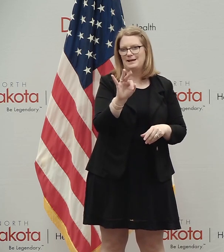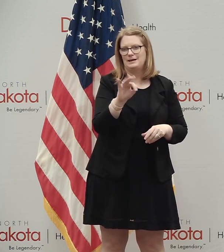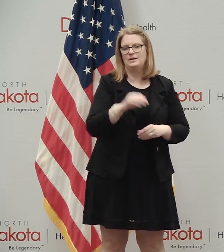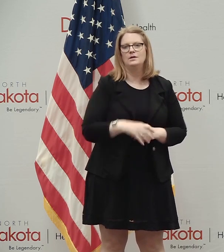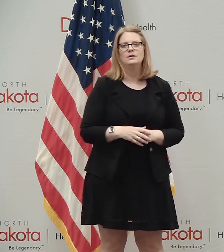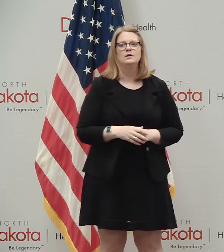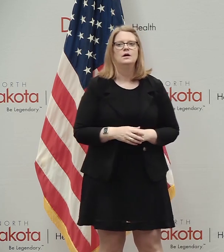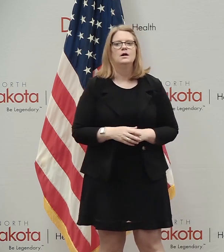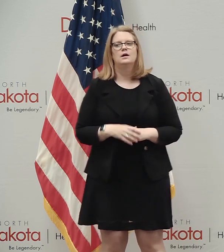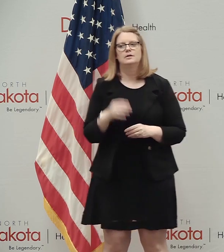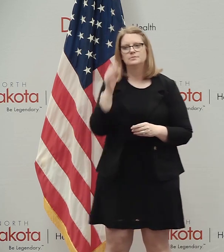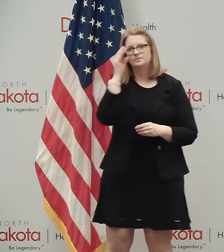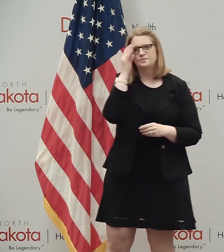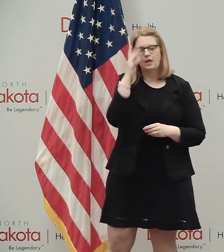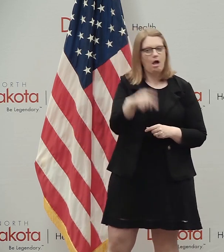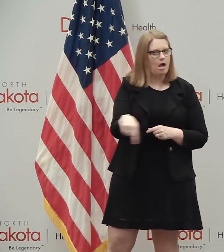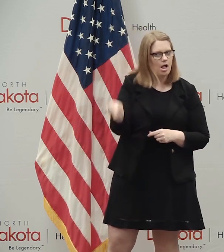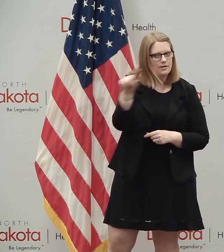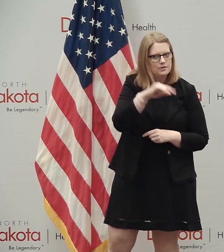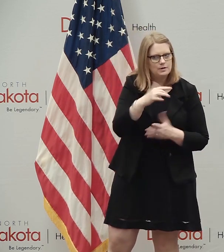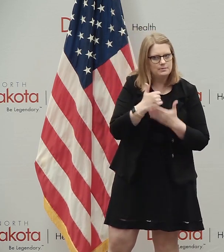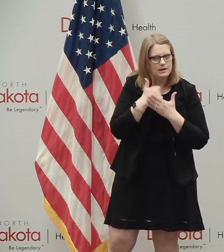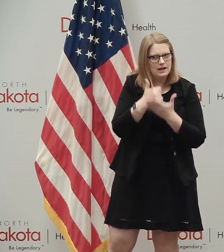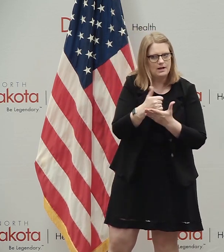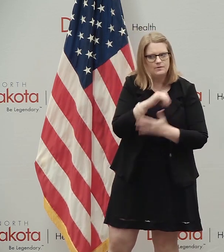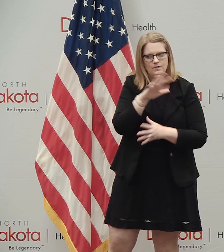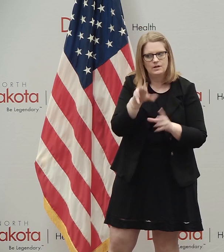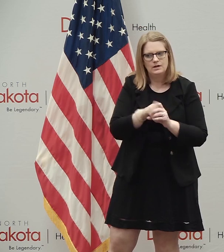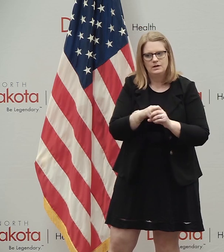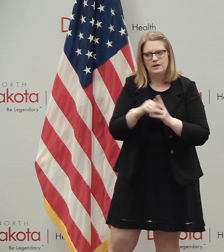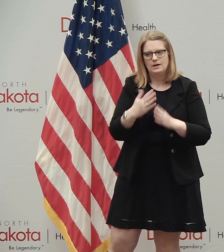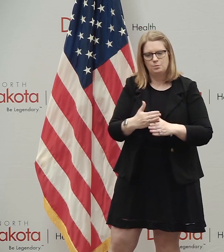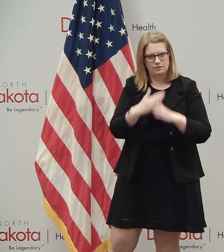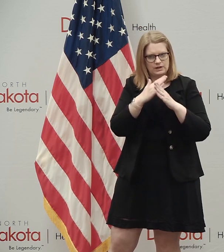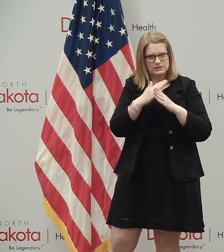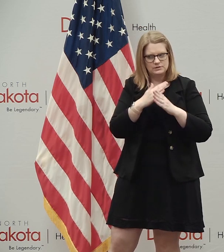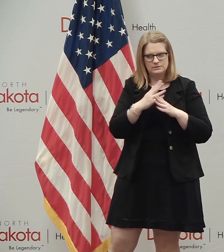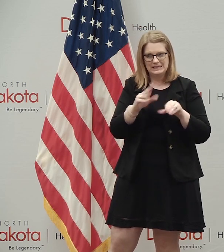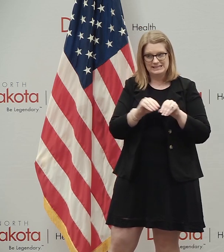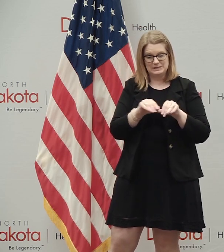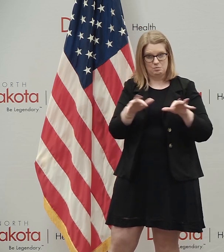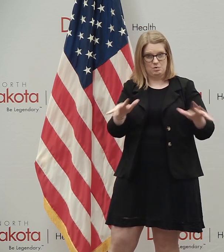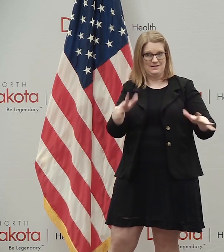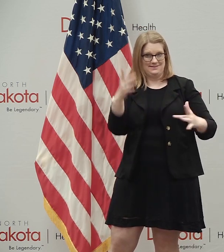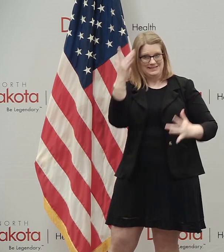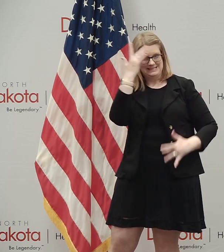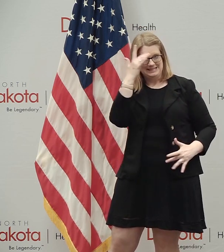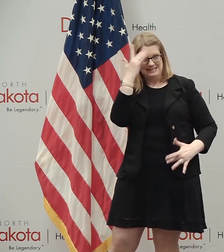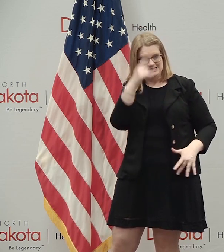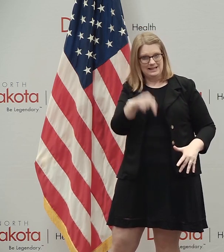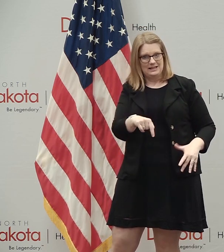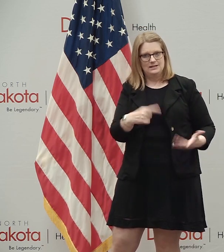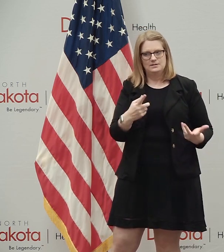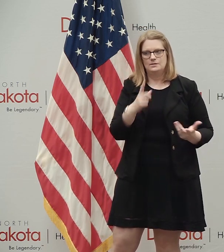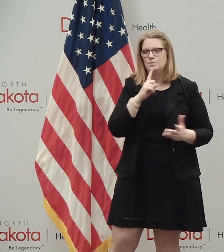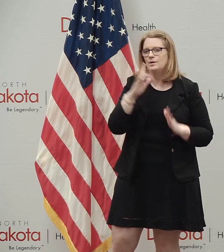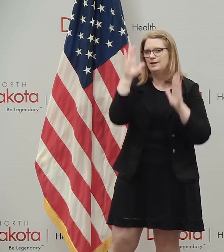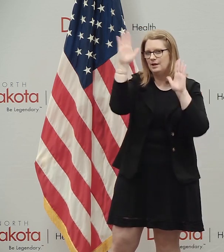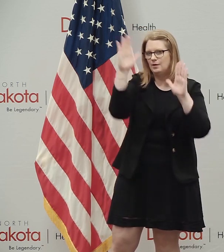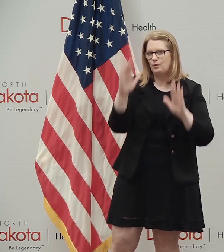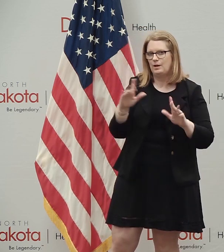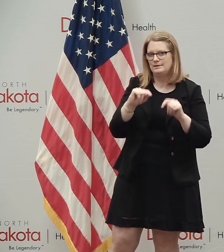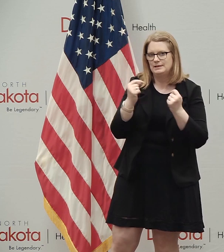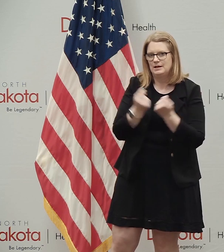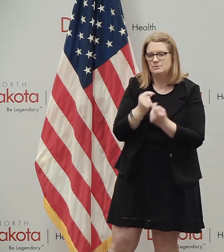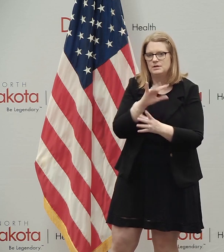And everyone can play a role in the prevention and spread of this disease, and there have been some great team members there that have